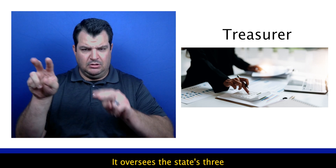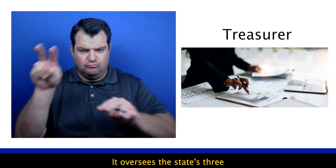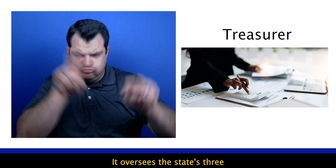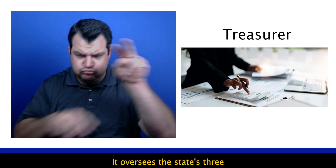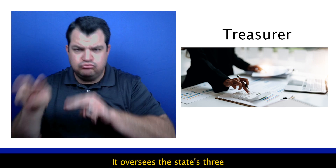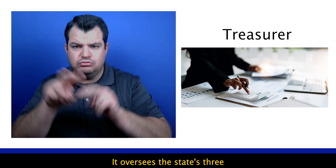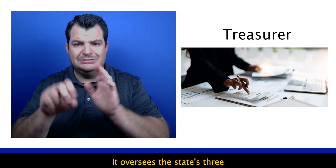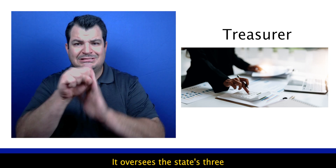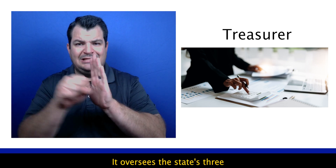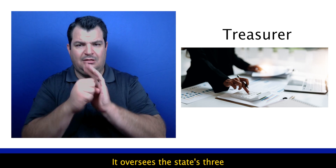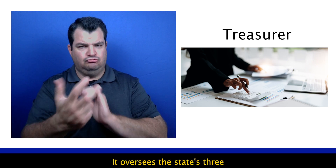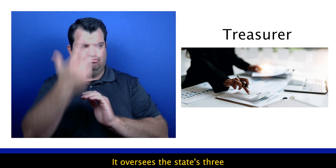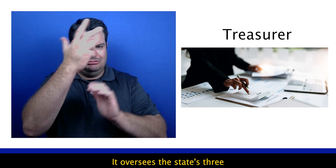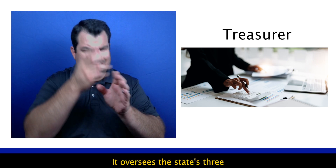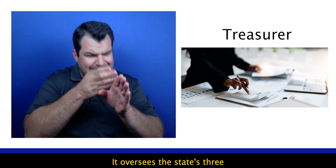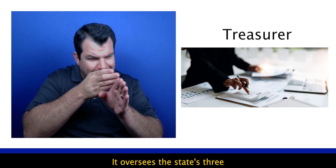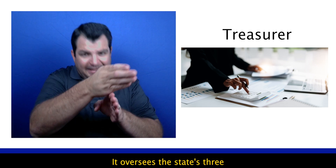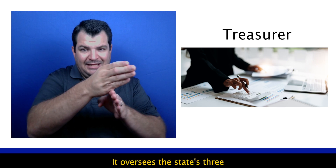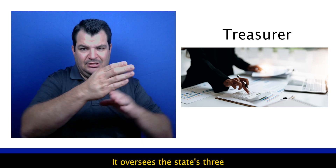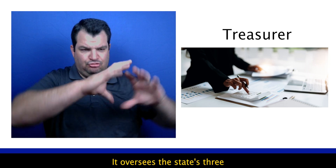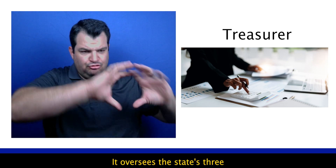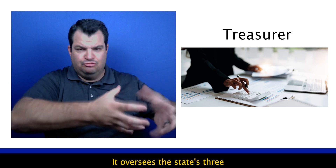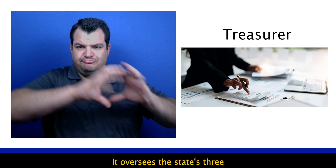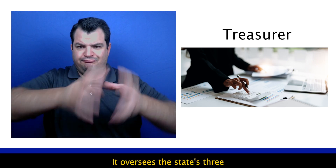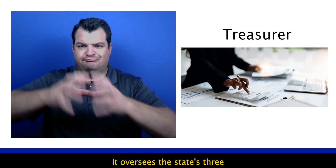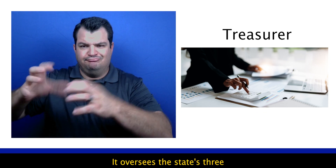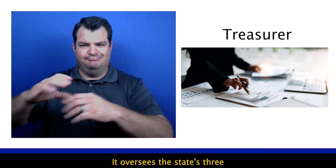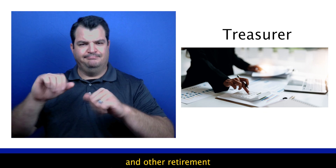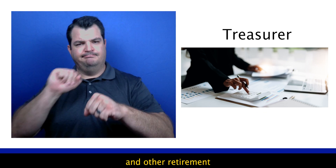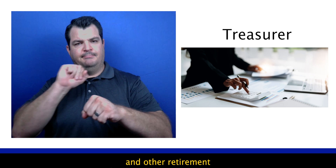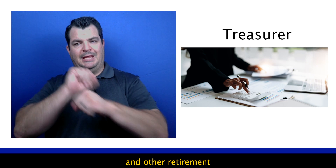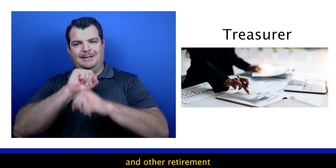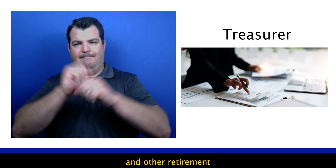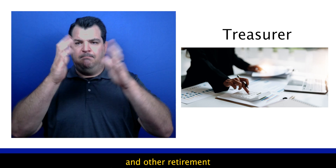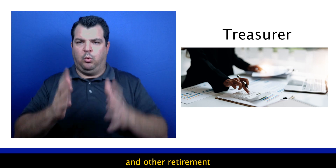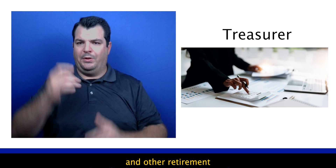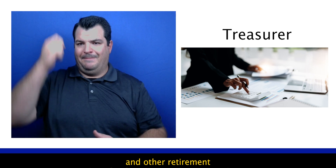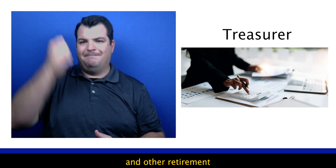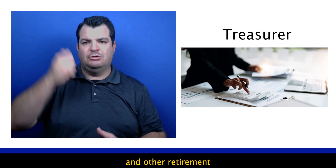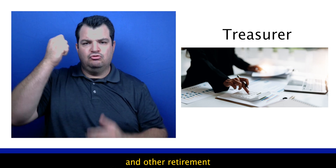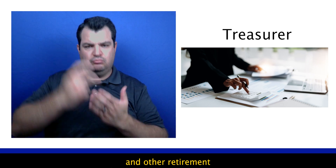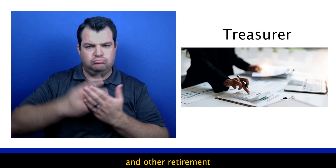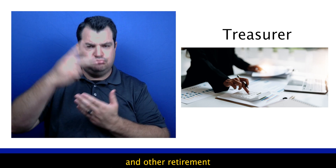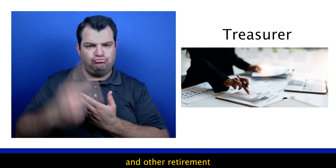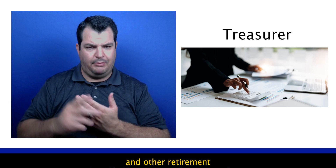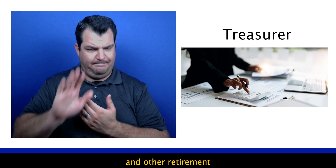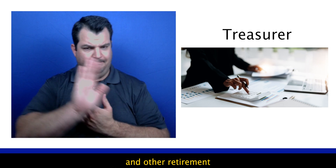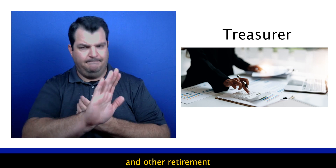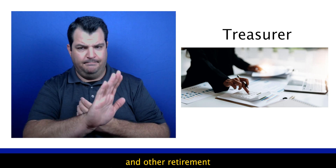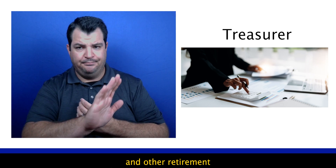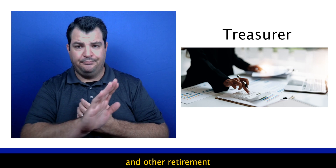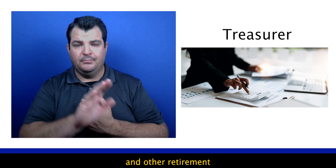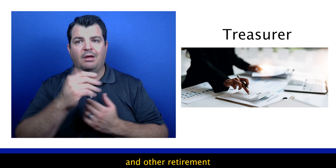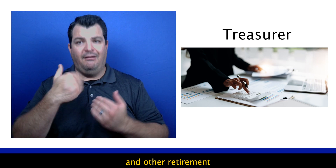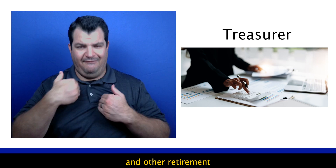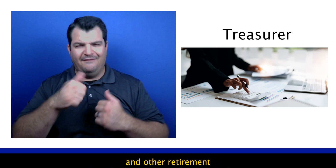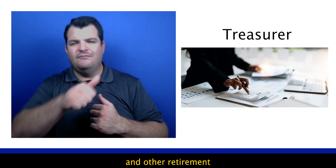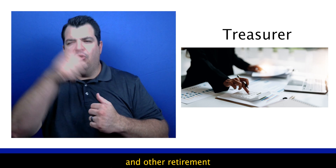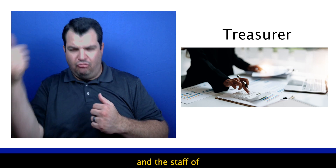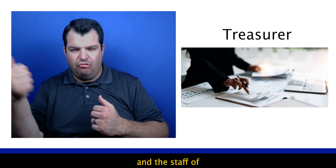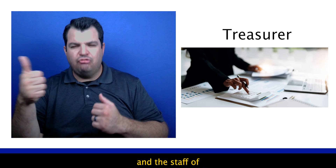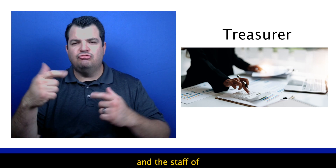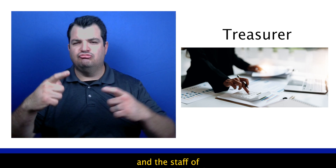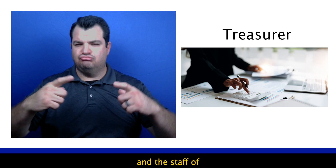It oversees the state's three major employee pension programs and other retirement benefits for state employees,